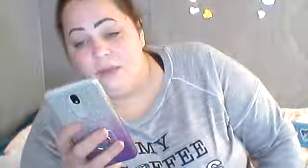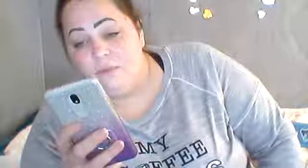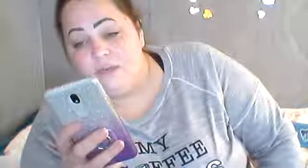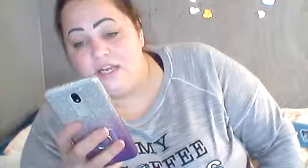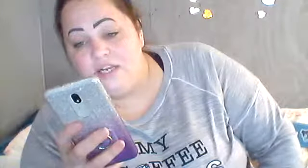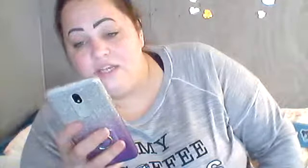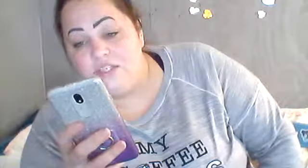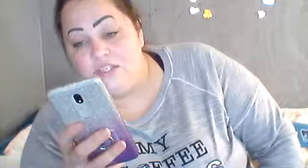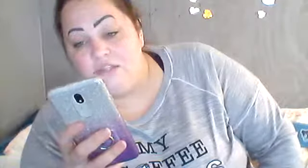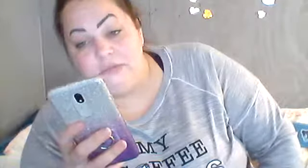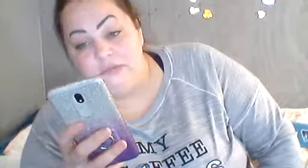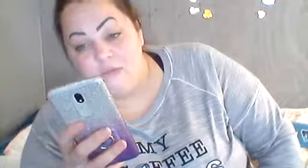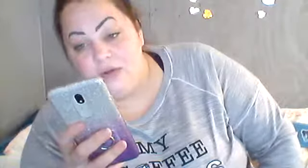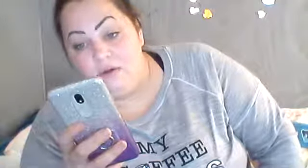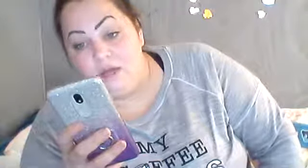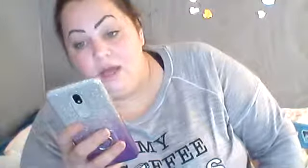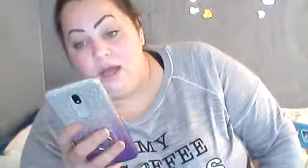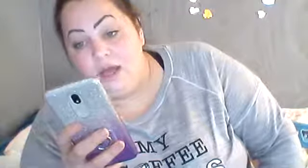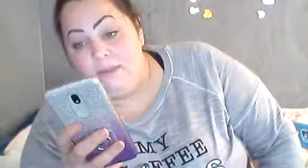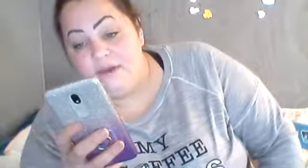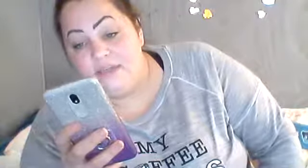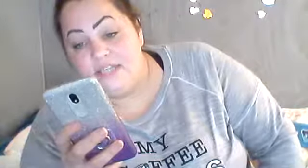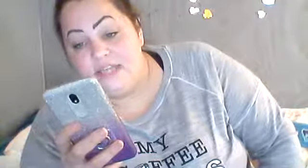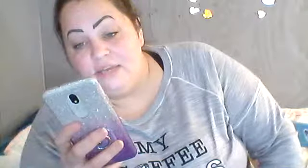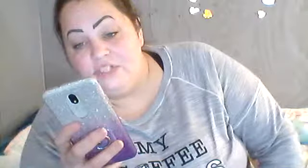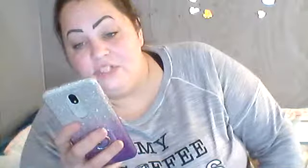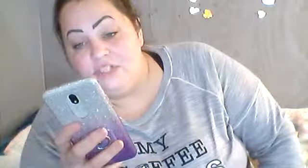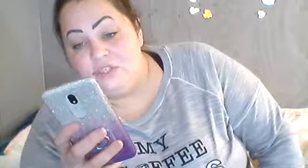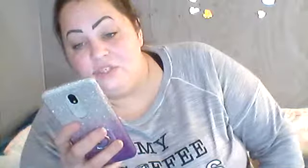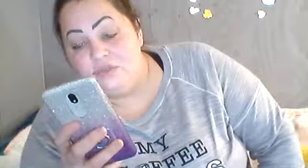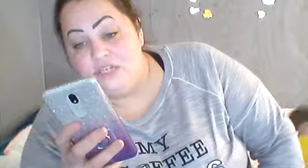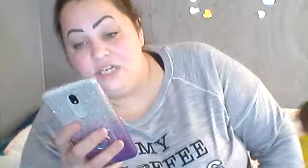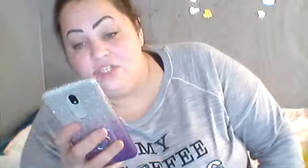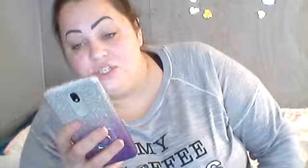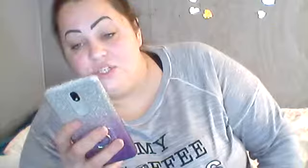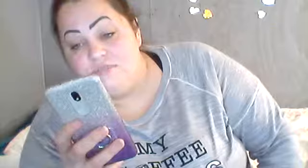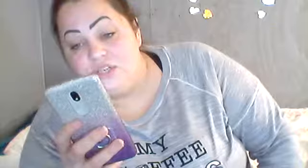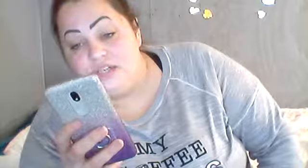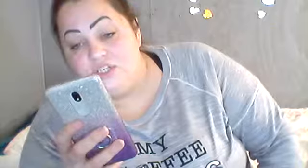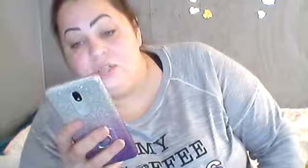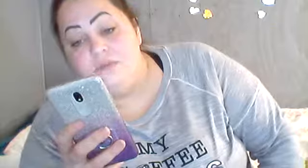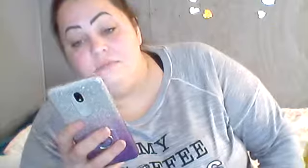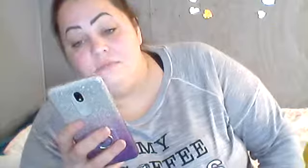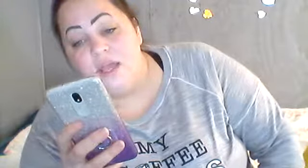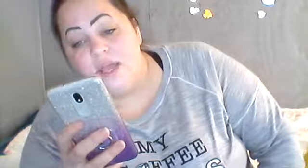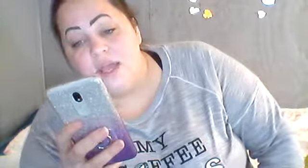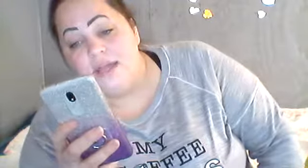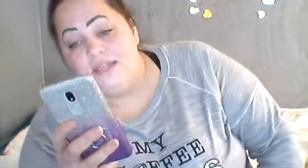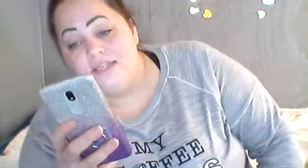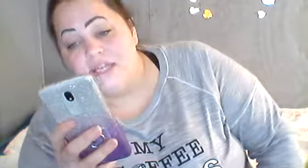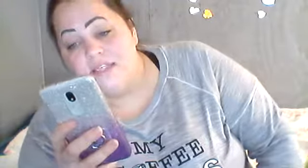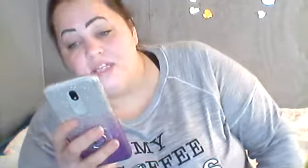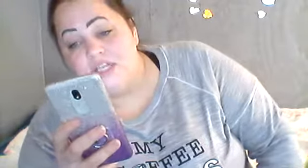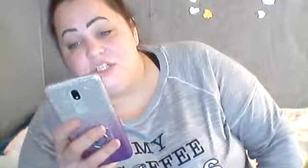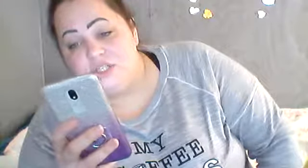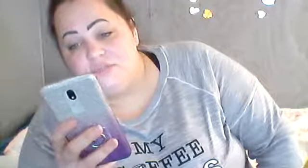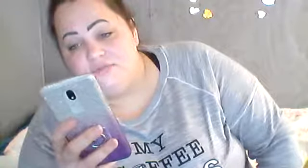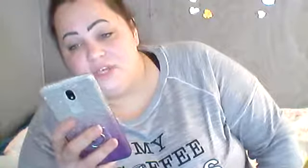network technician. Wow. American Sign Language Teachers Association certification, and distant education